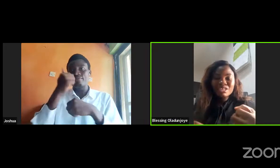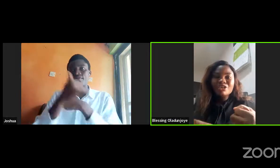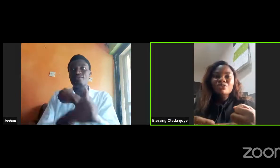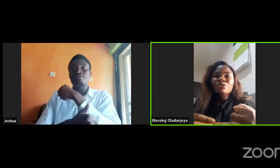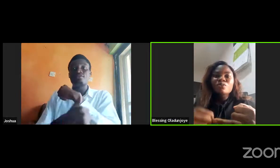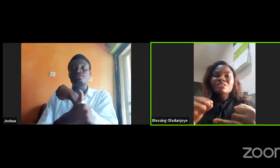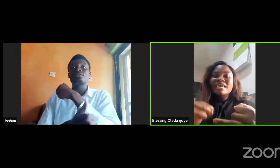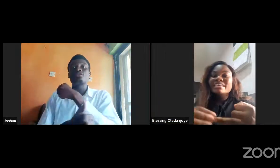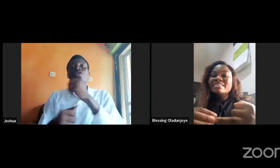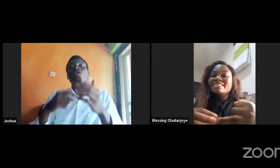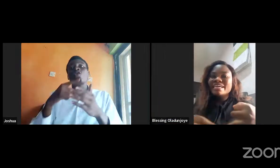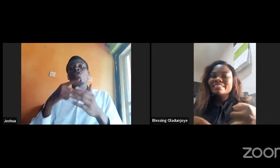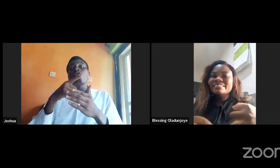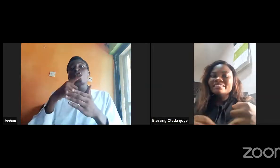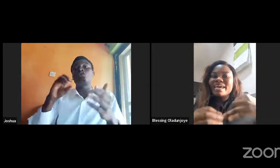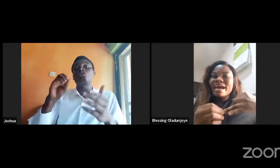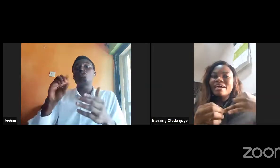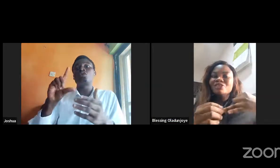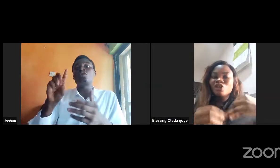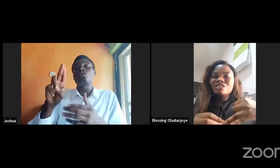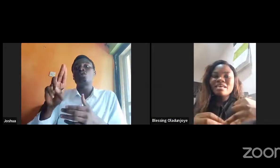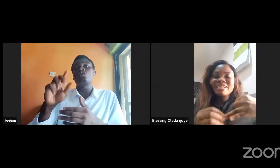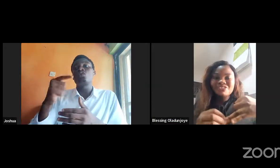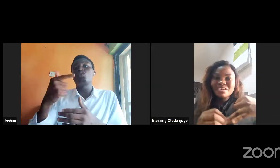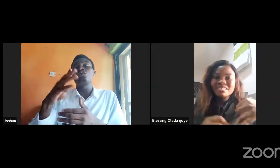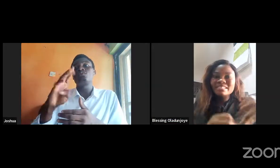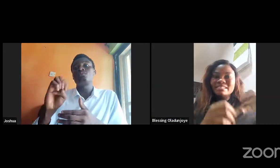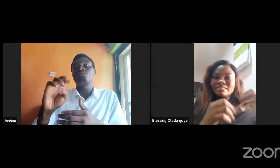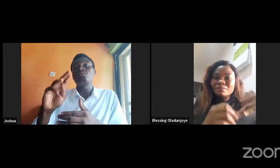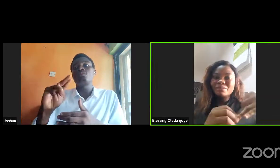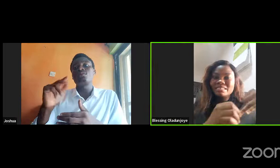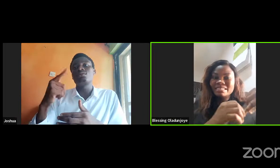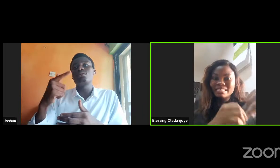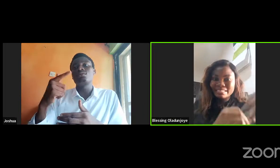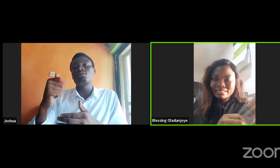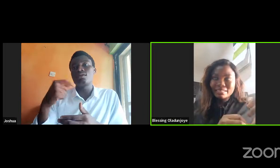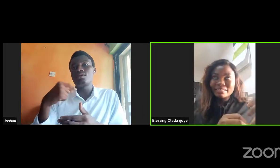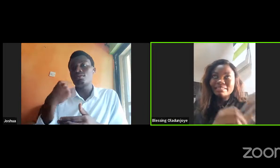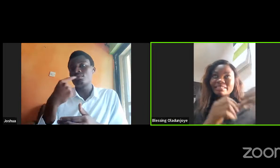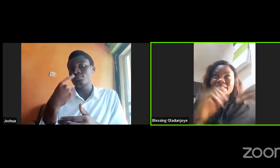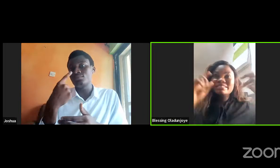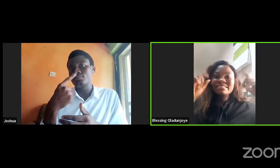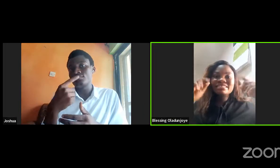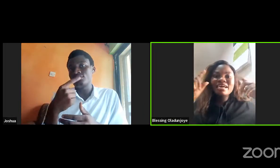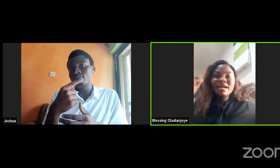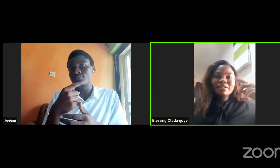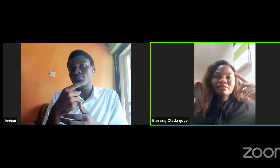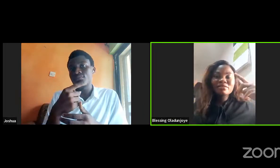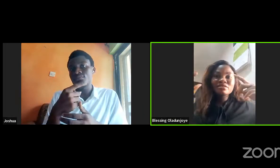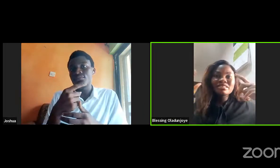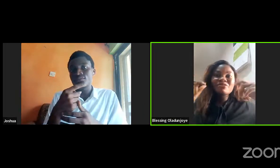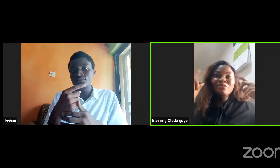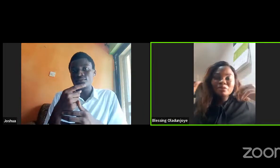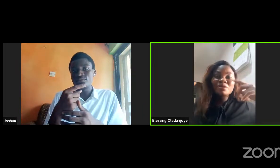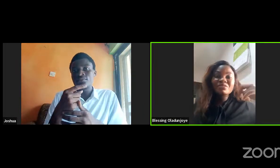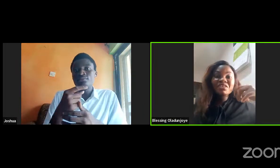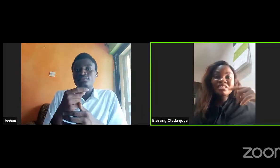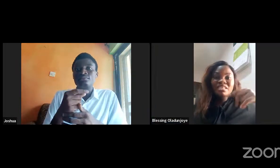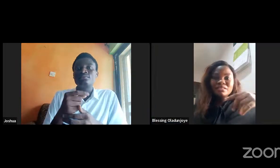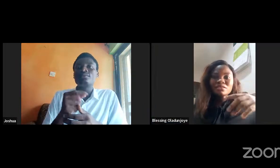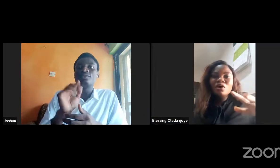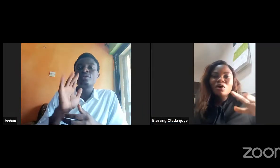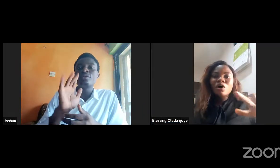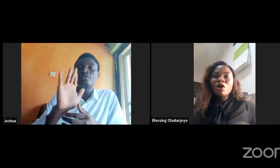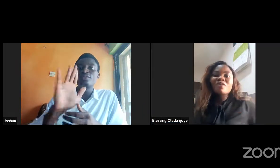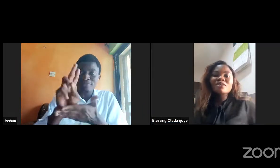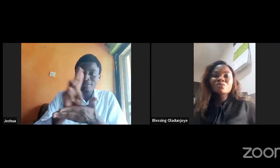mentioned, not addressing the disability needs, specific